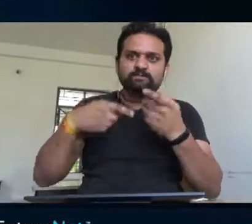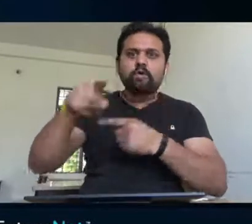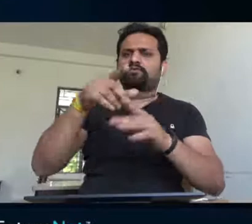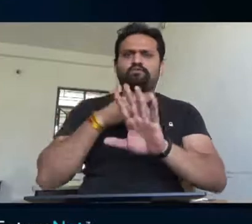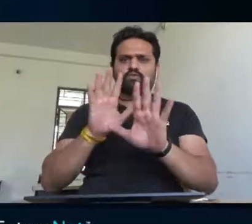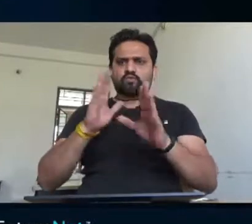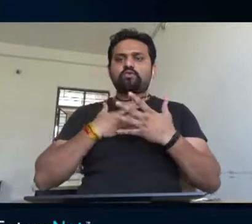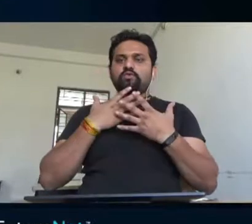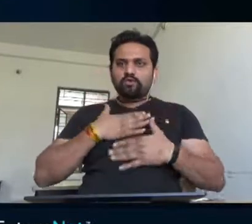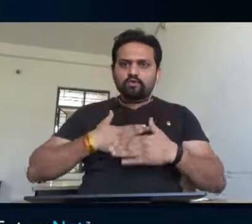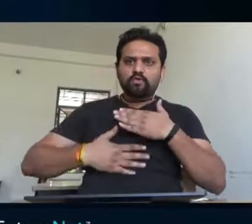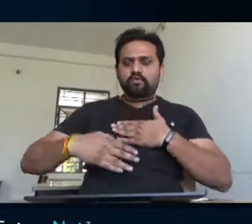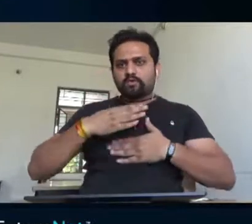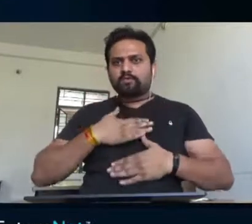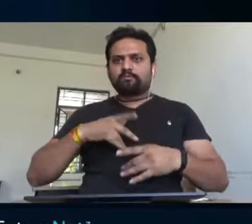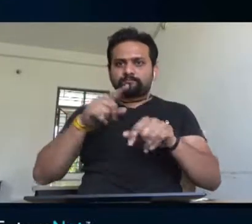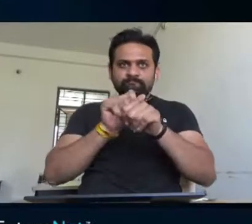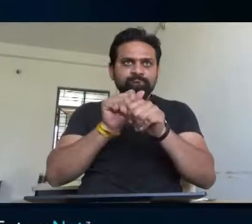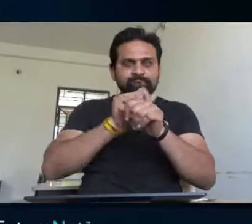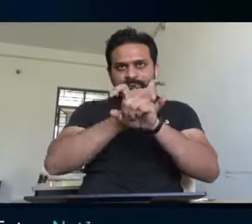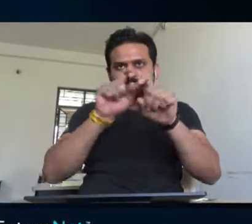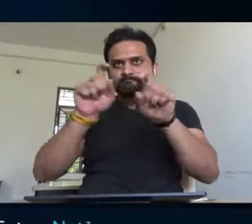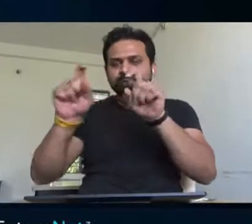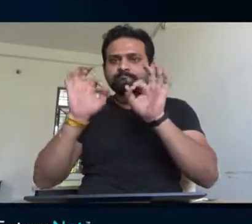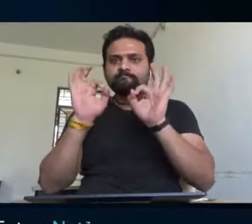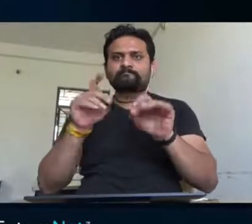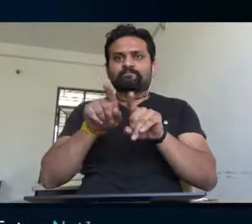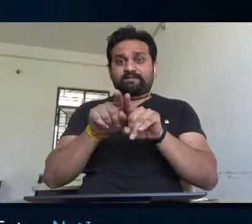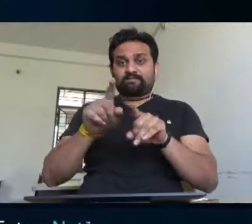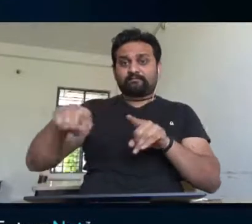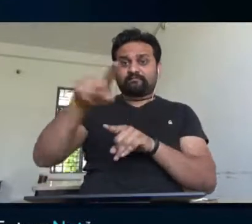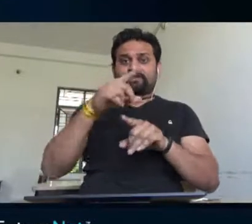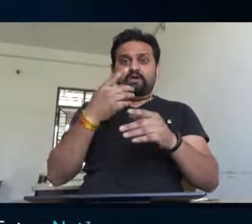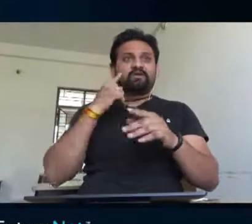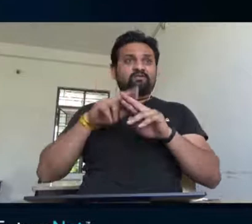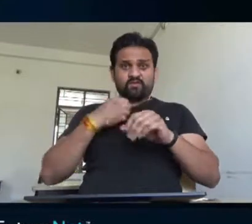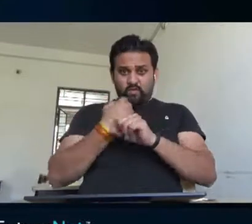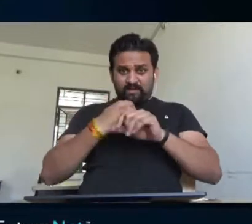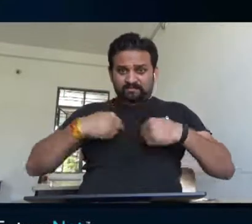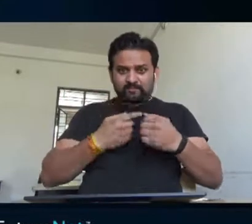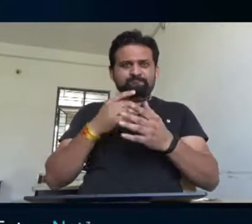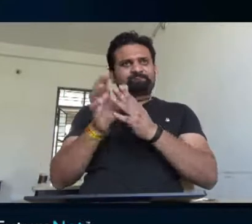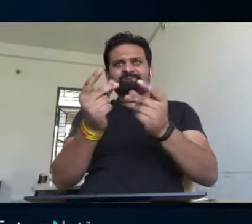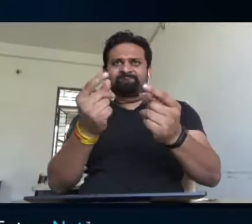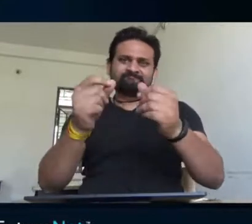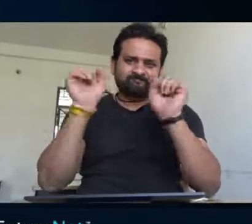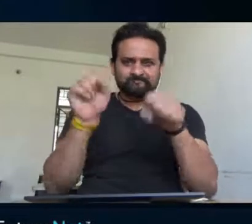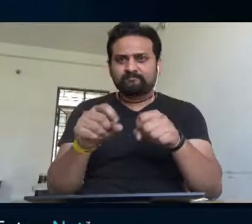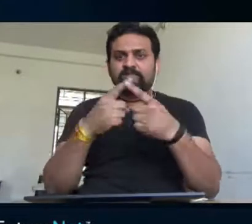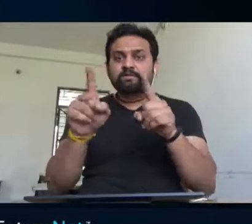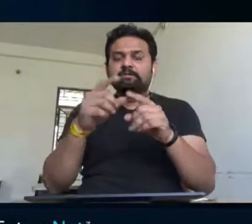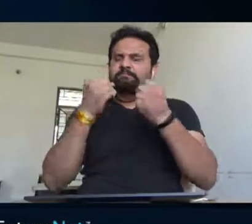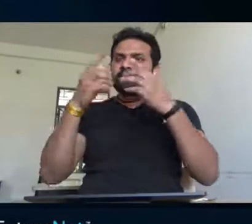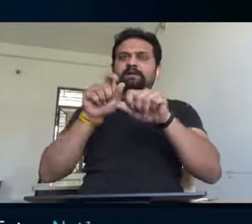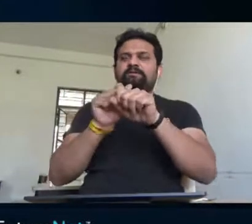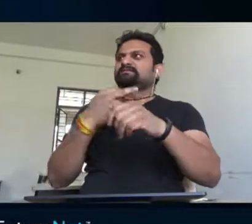whatever. Everything needs his time, yeah. And many things which you have in your own hands, you can handle much faster. But